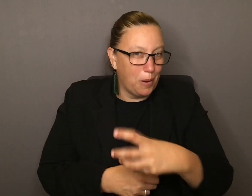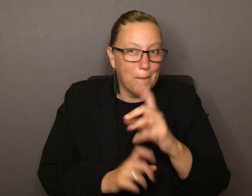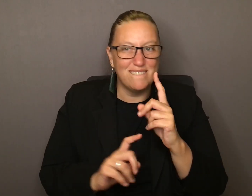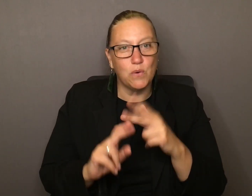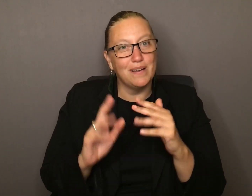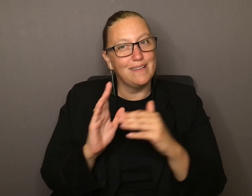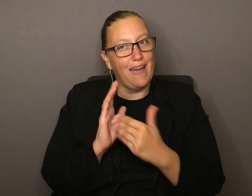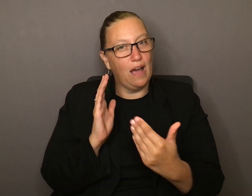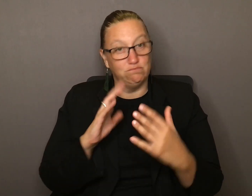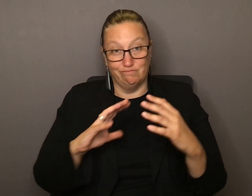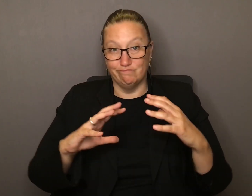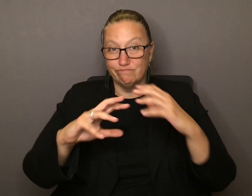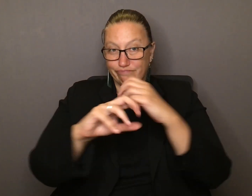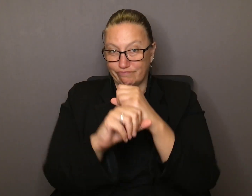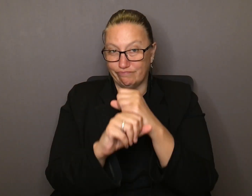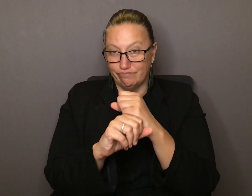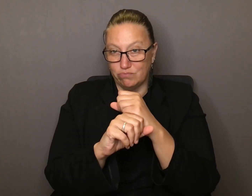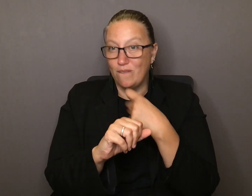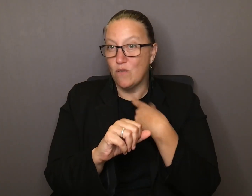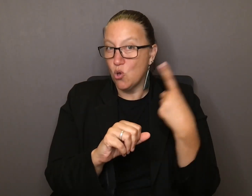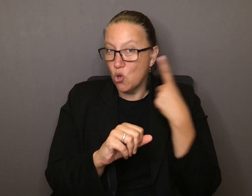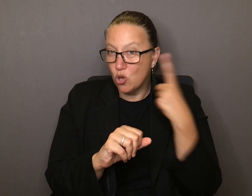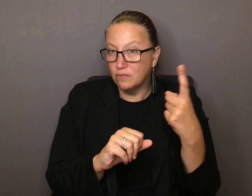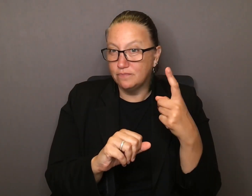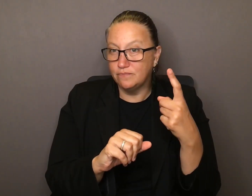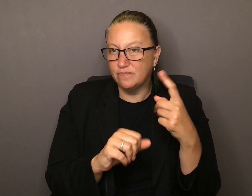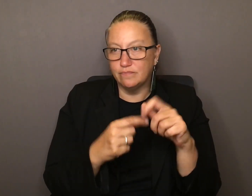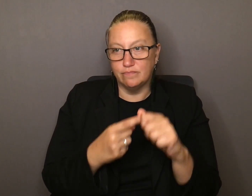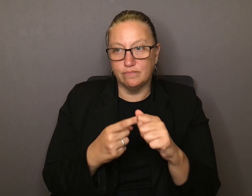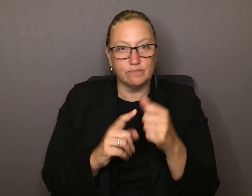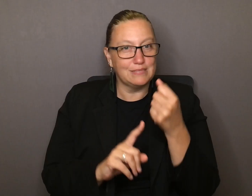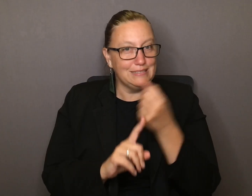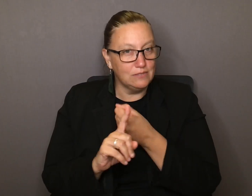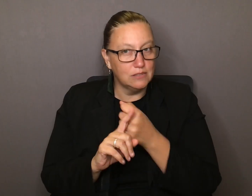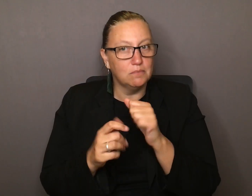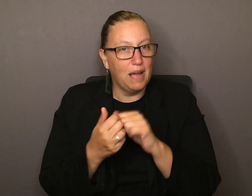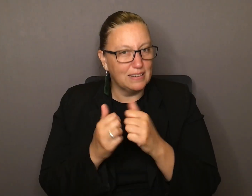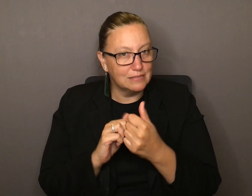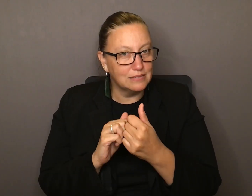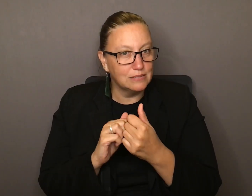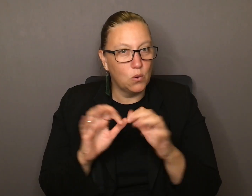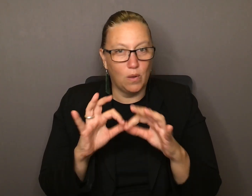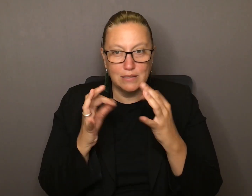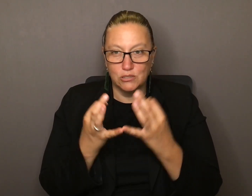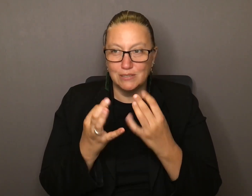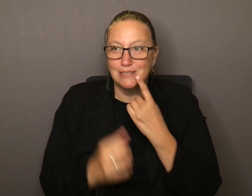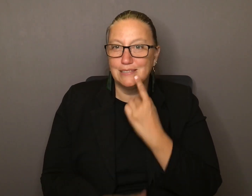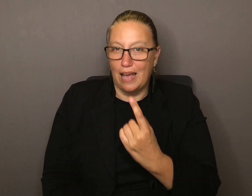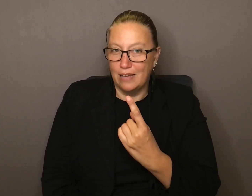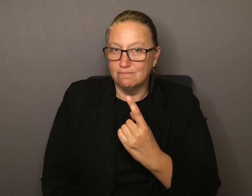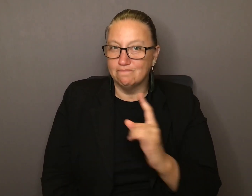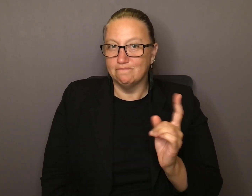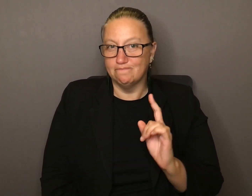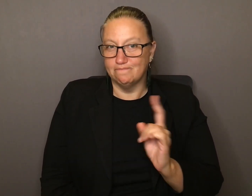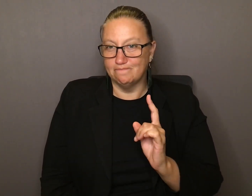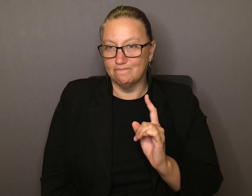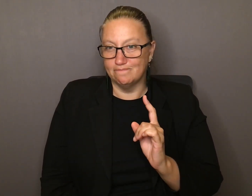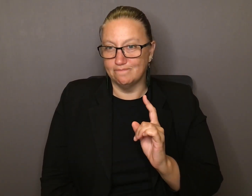in summary, we've heard from our advocacy partners and organisations that bringing